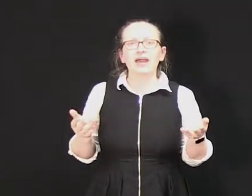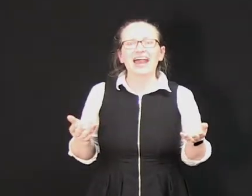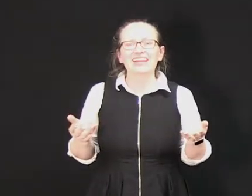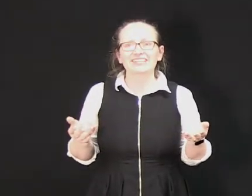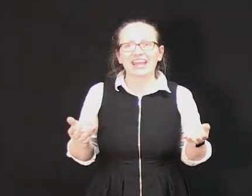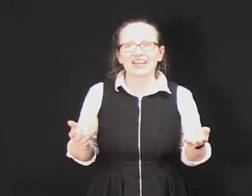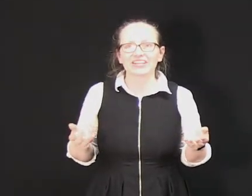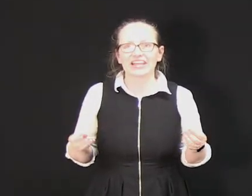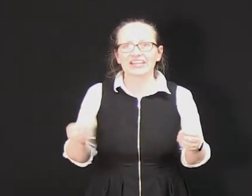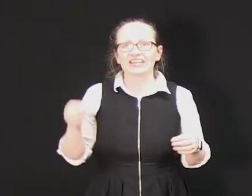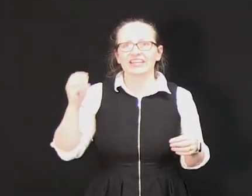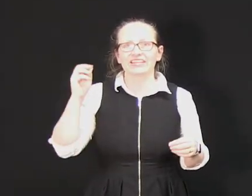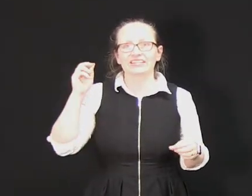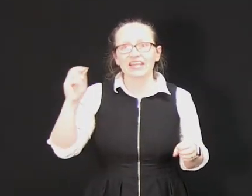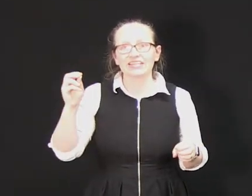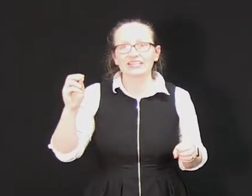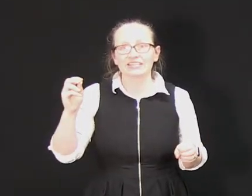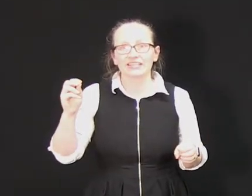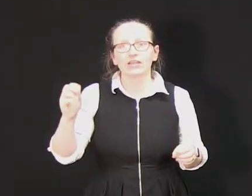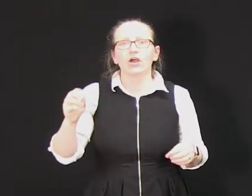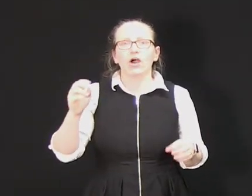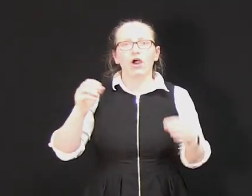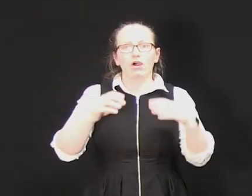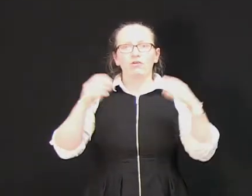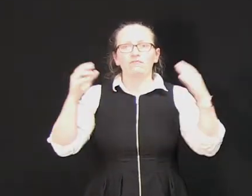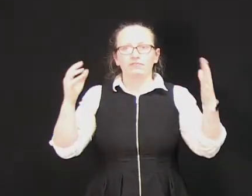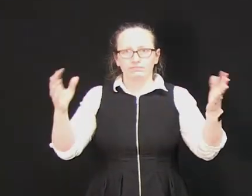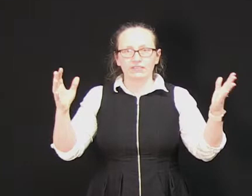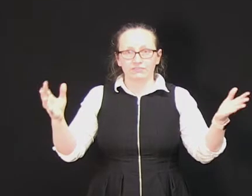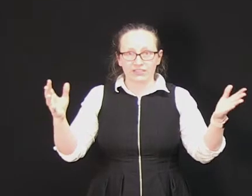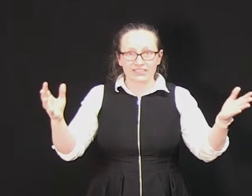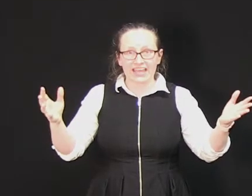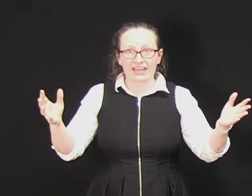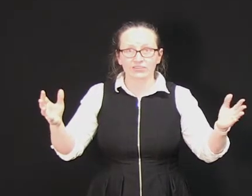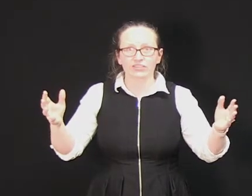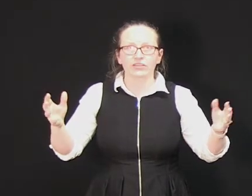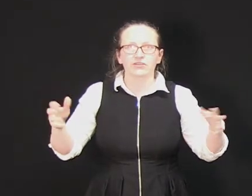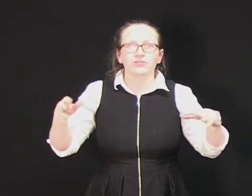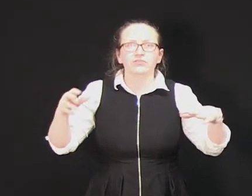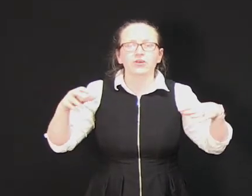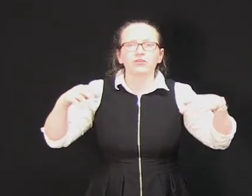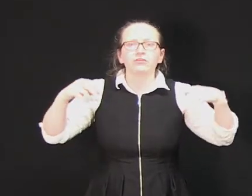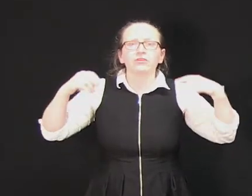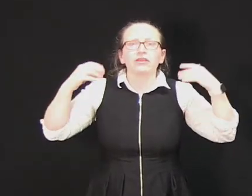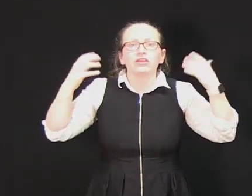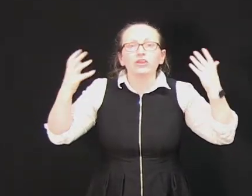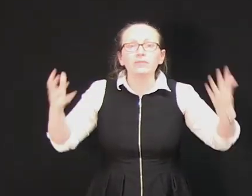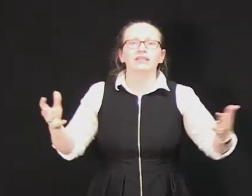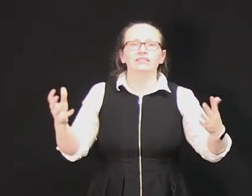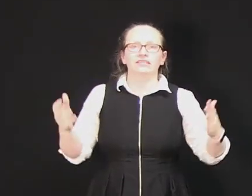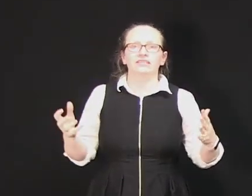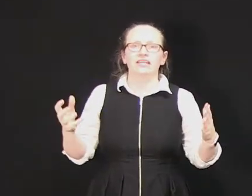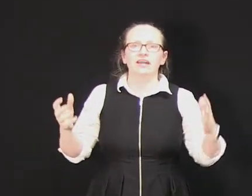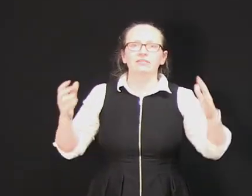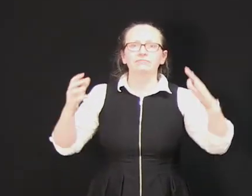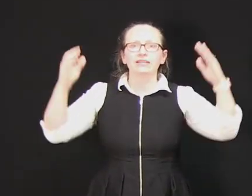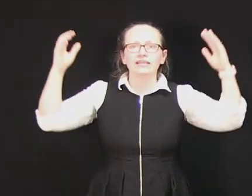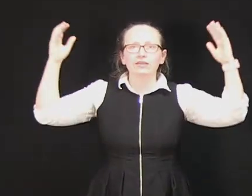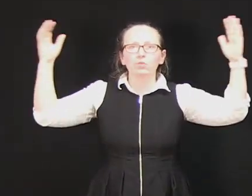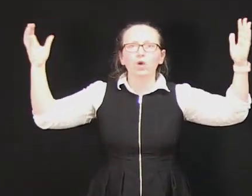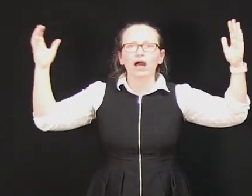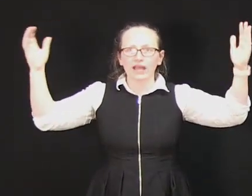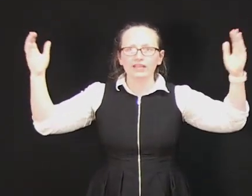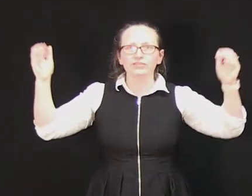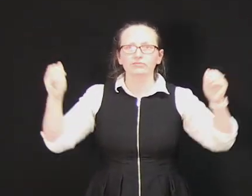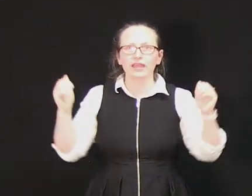Now you know about how to calculate the intensity of different sounds. So humans can hear a